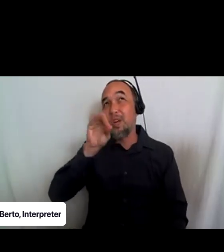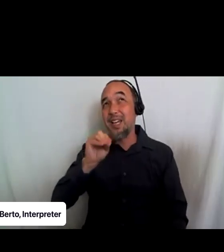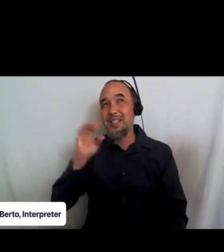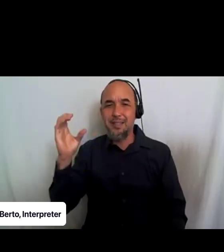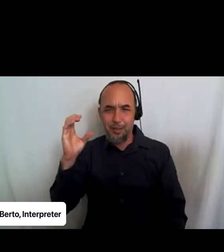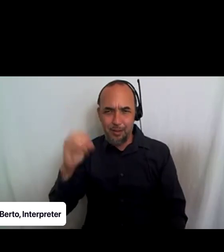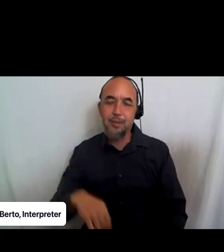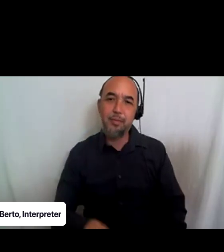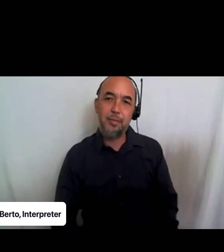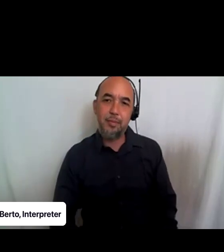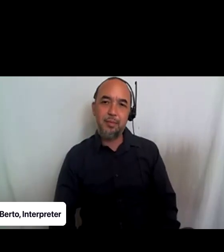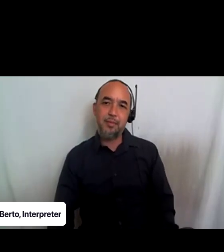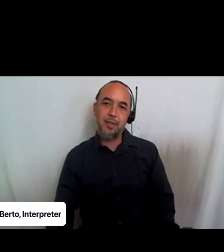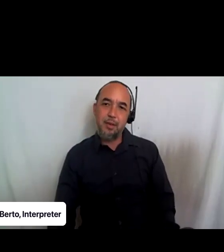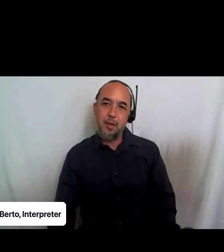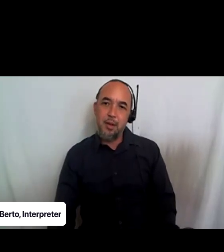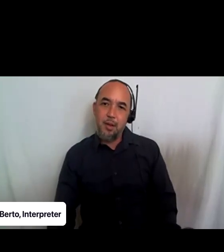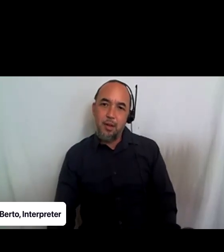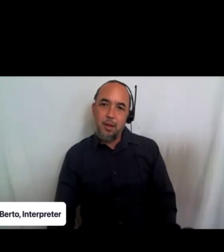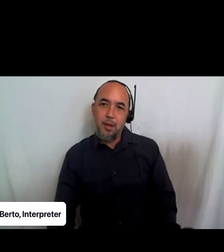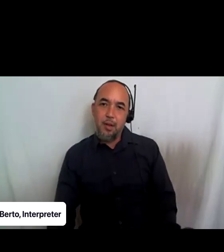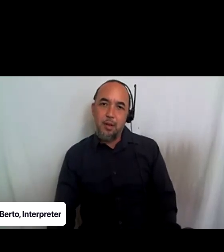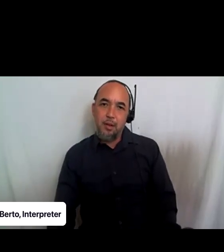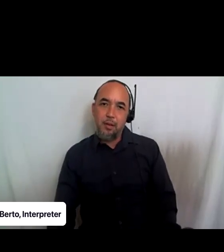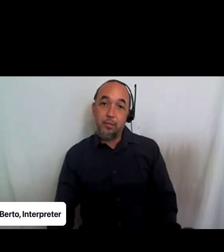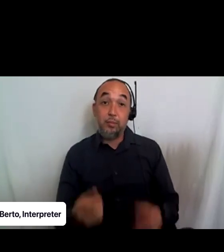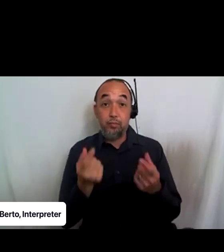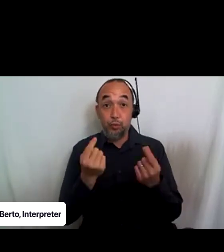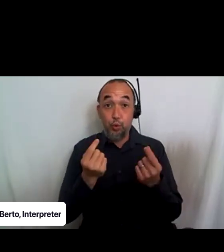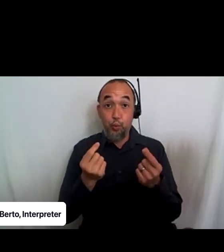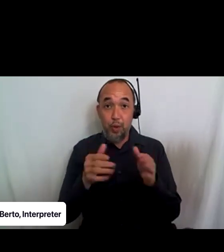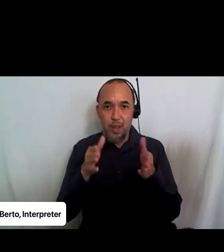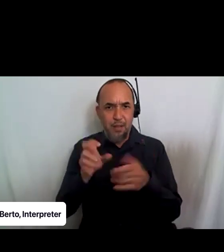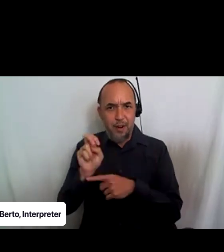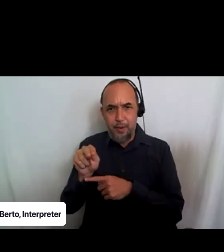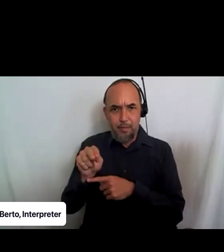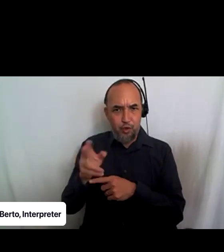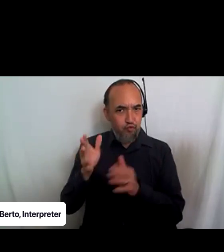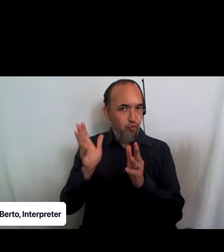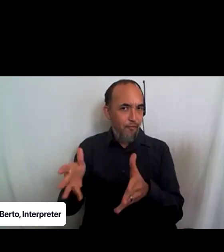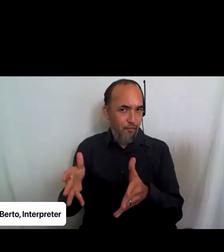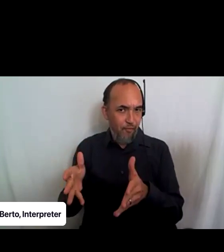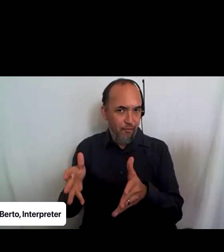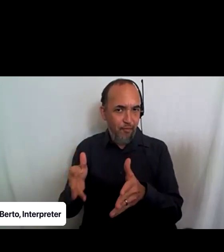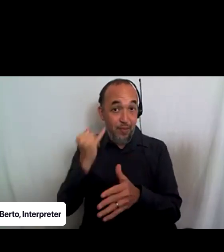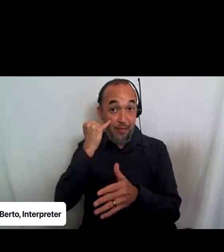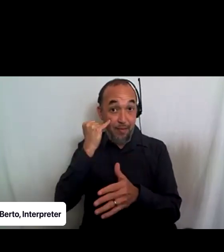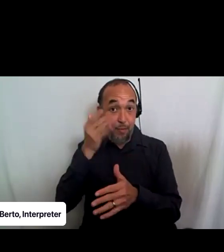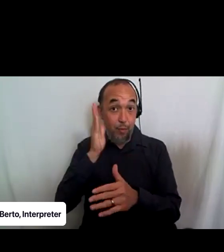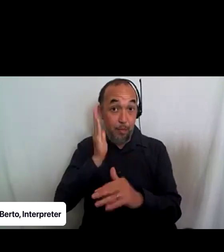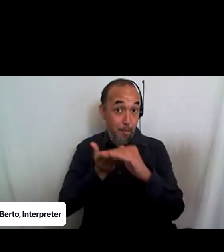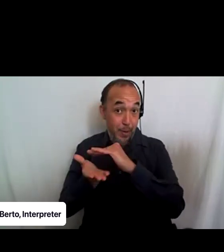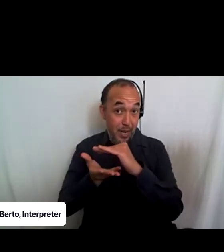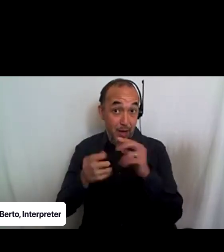And what you're gonna do is leave that on until we bake at the end. If you're gonna bake your mac and cheese during